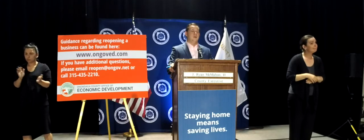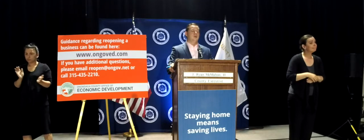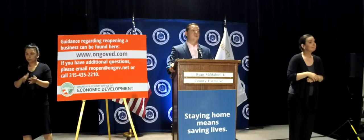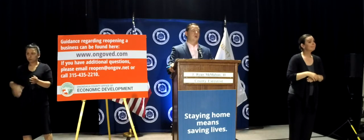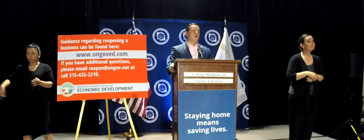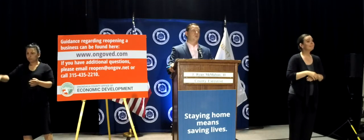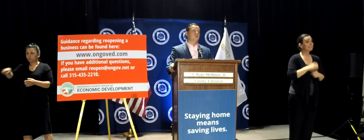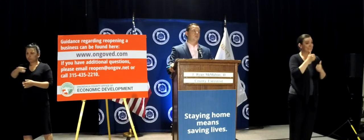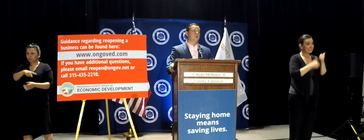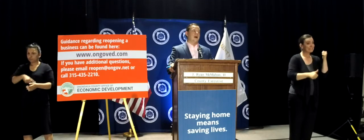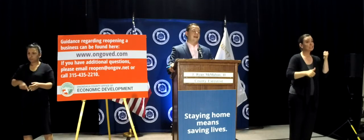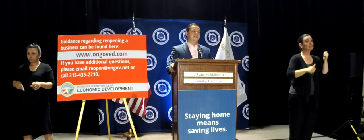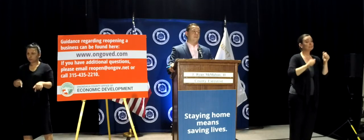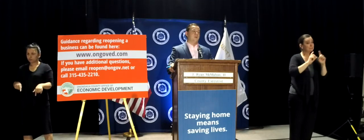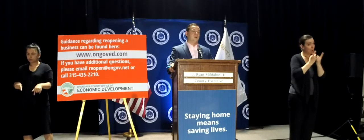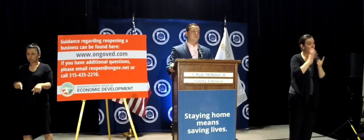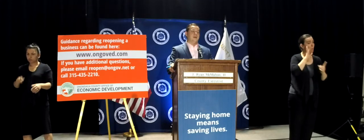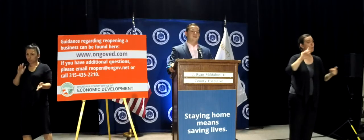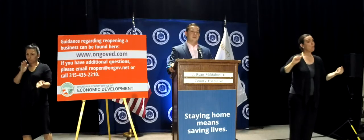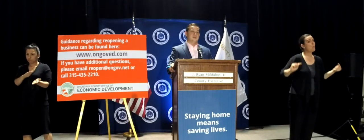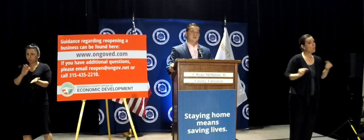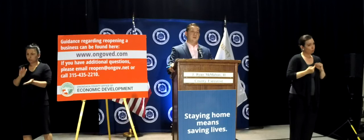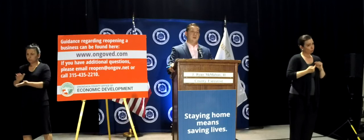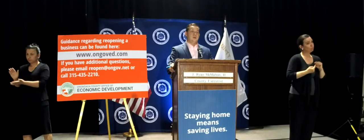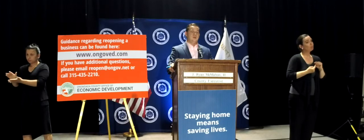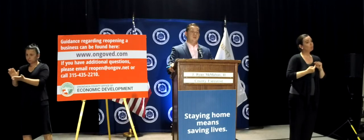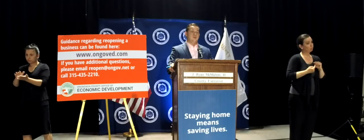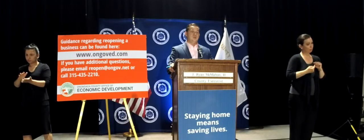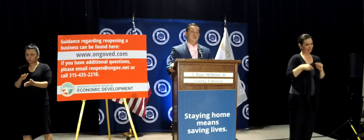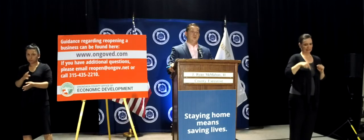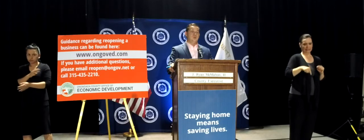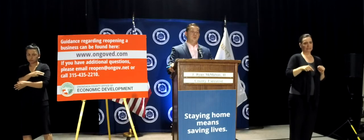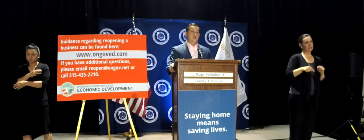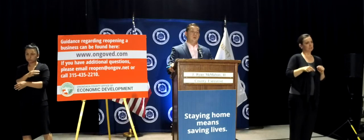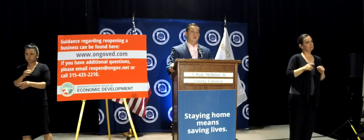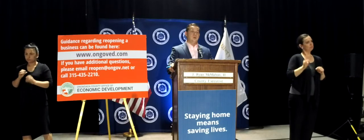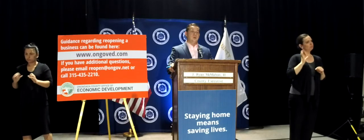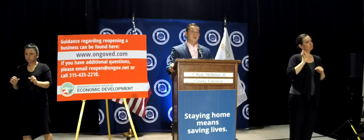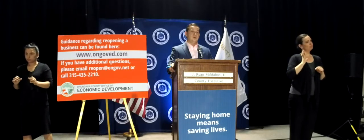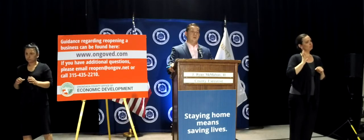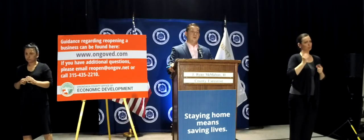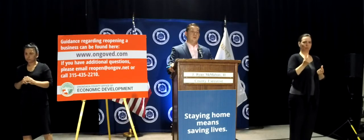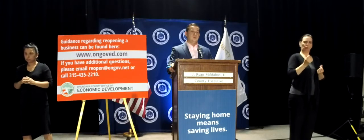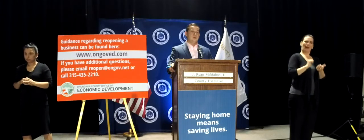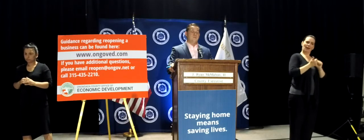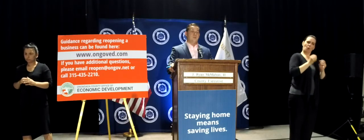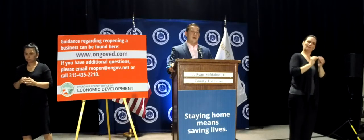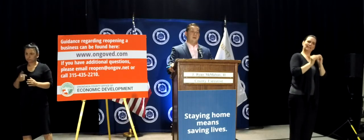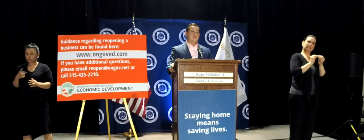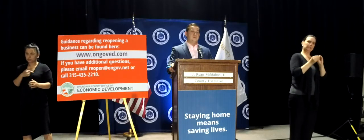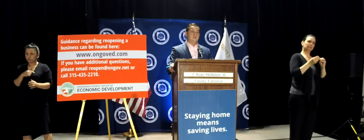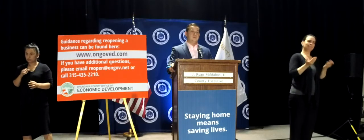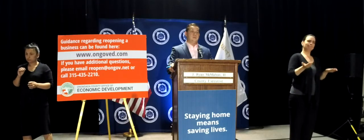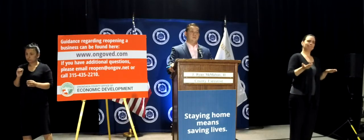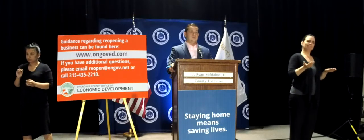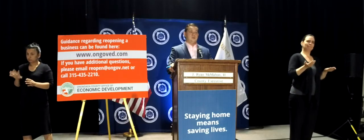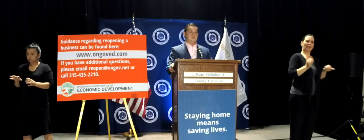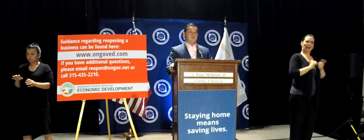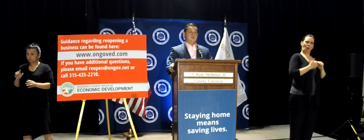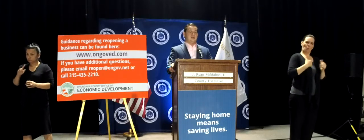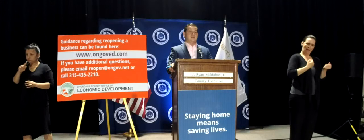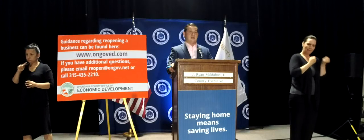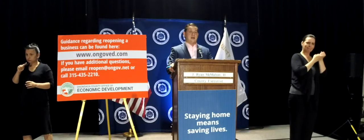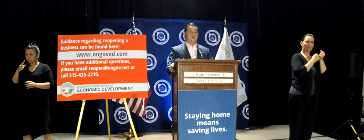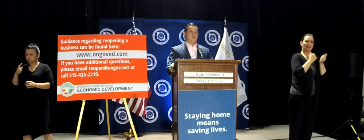this. So on a temporary basis, do you implement